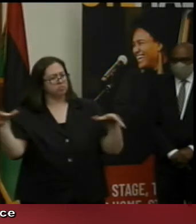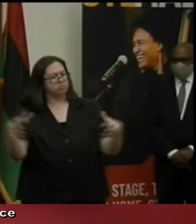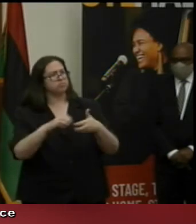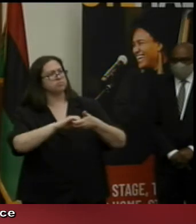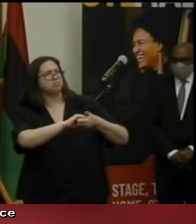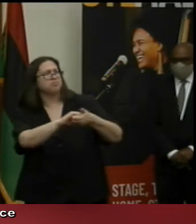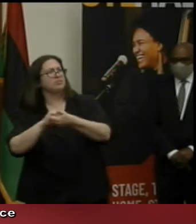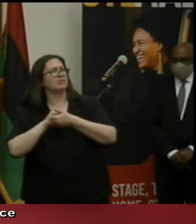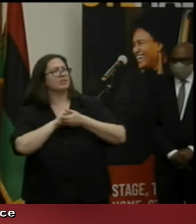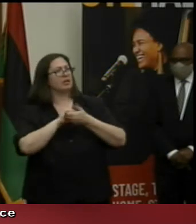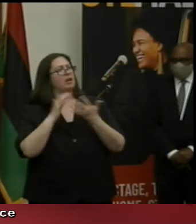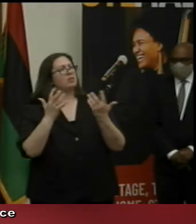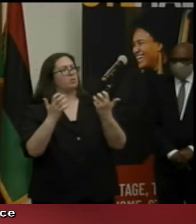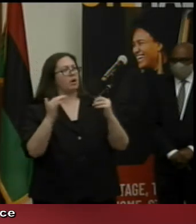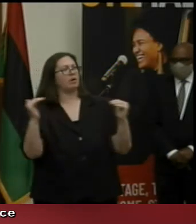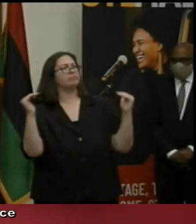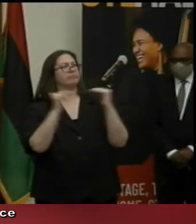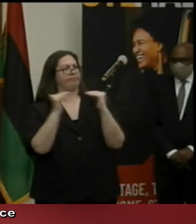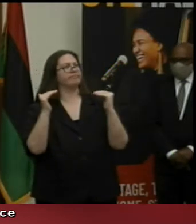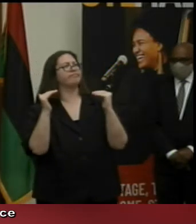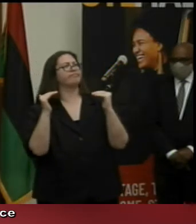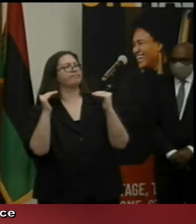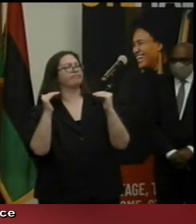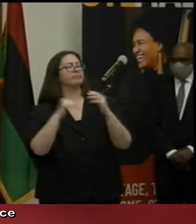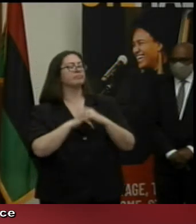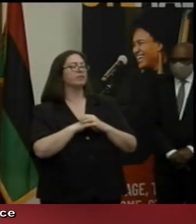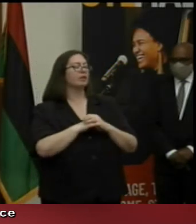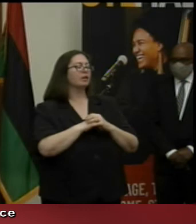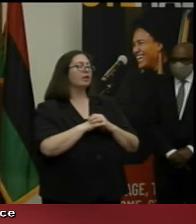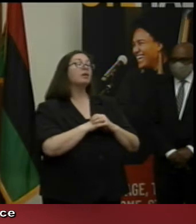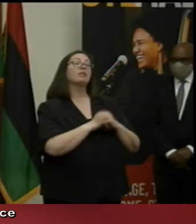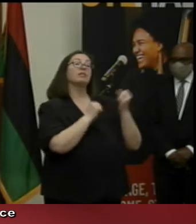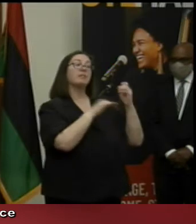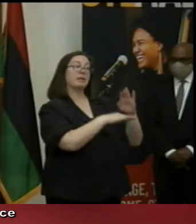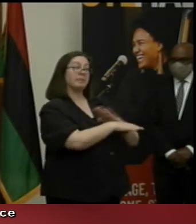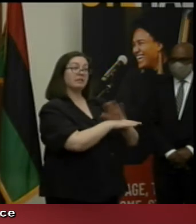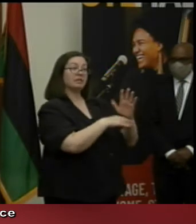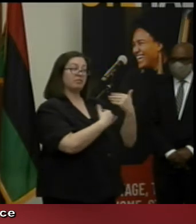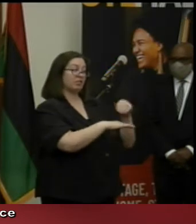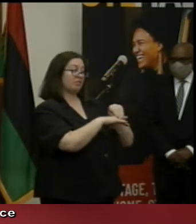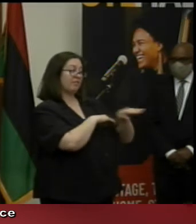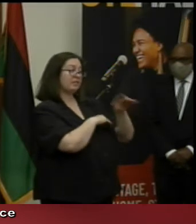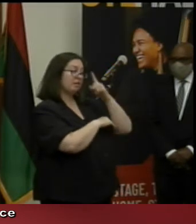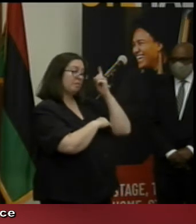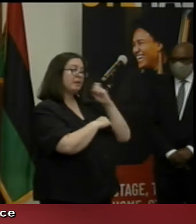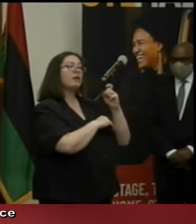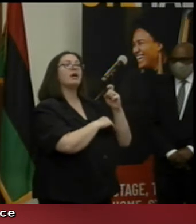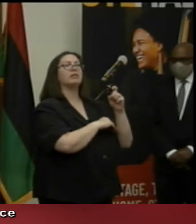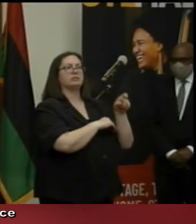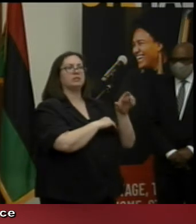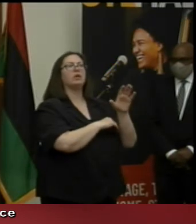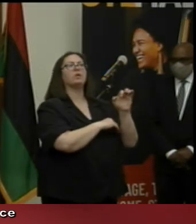A lot of businesses have been impacted by COVID-19 as well, and the city of St. Louis is not exempt.